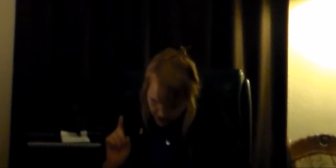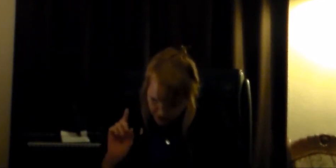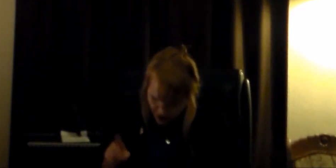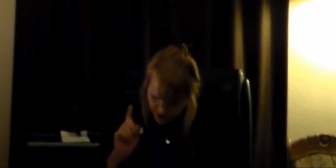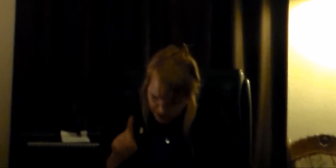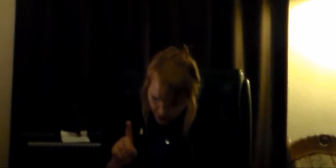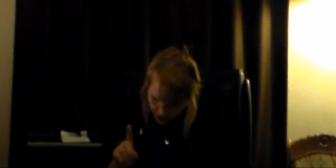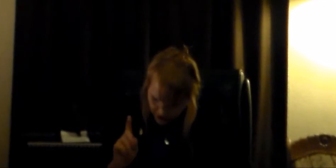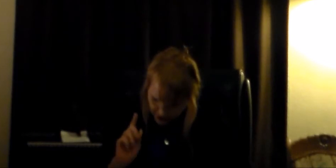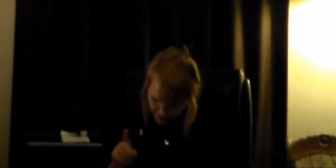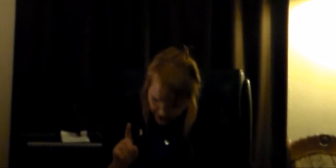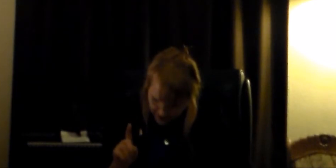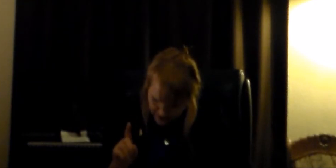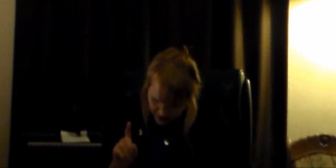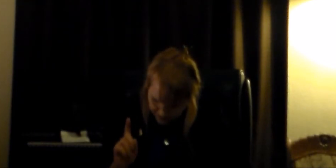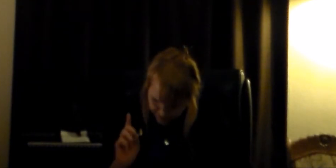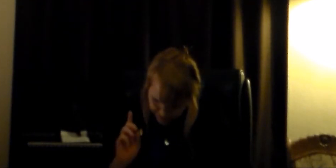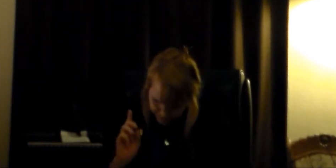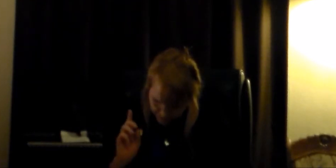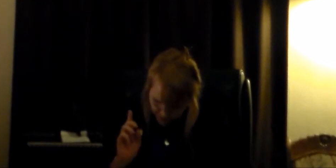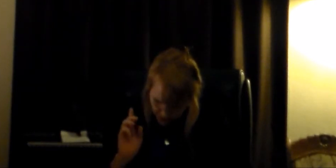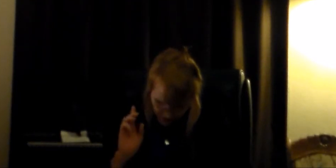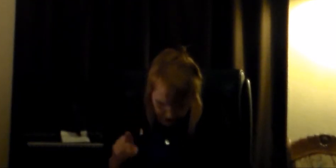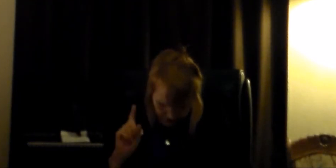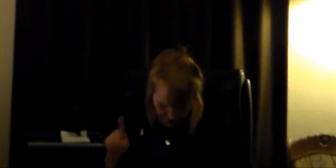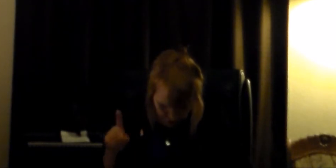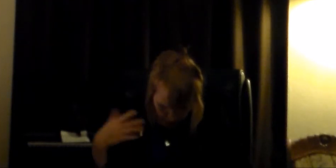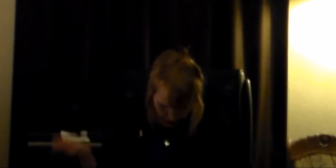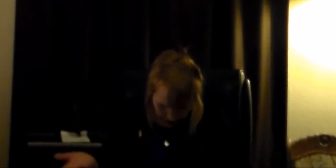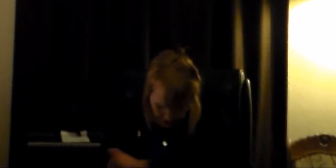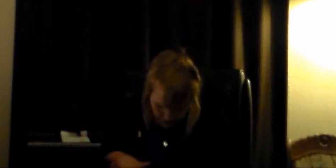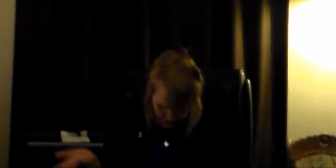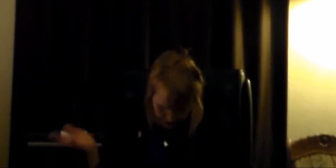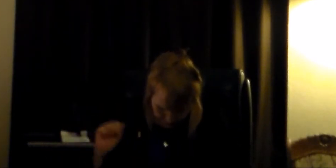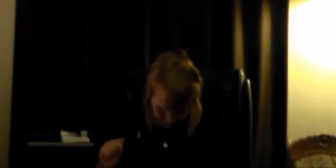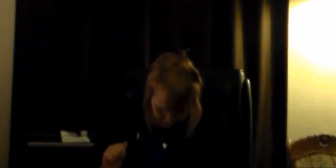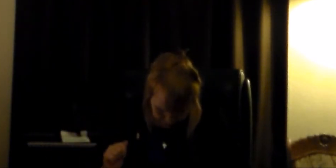The most important commandment in Exodus 20 is,